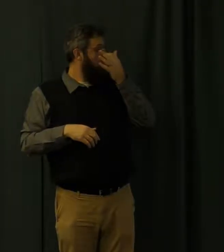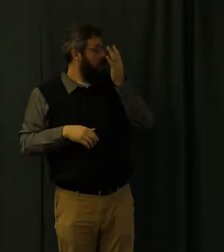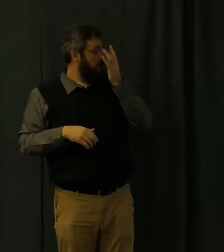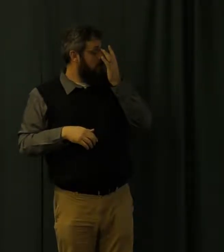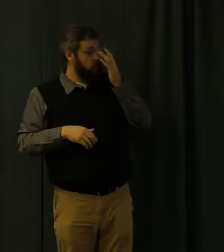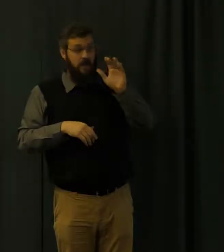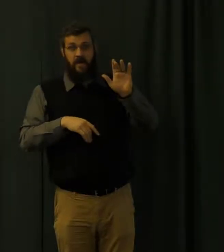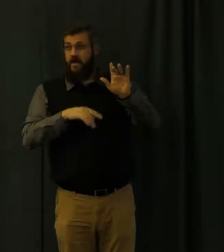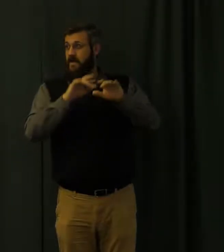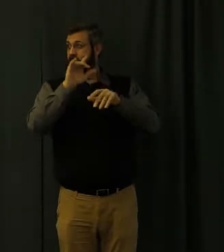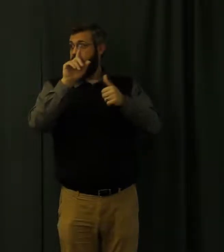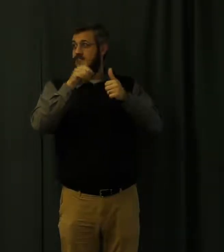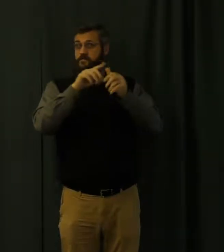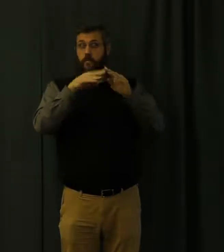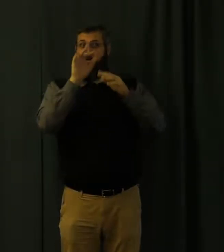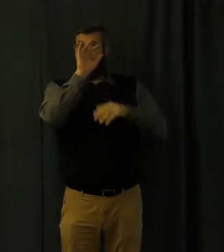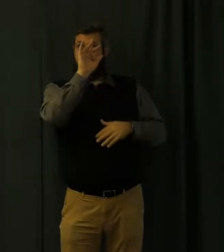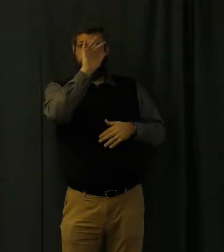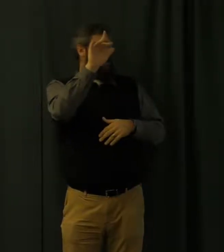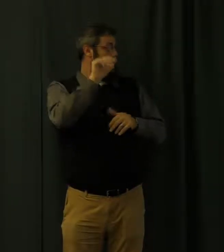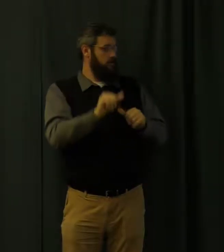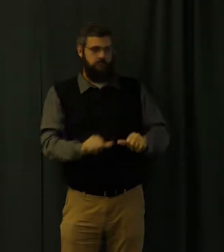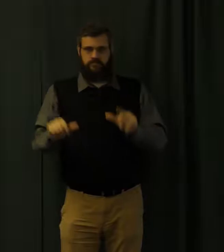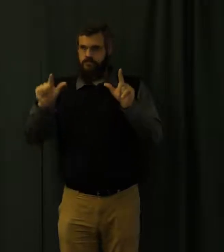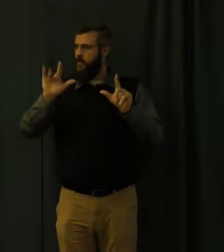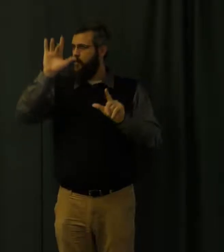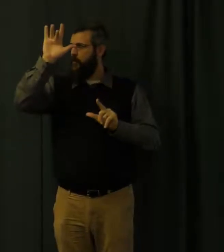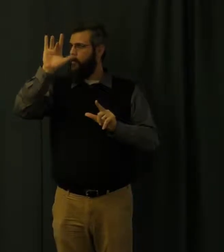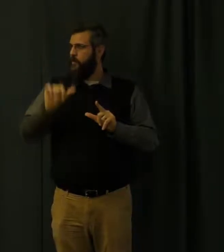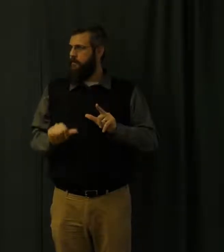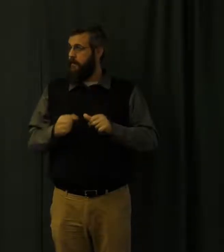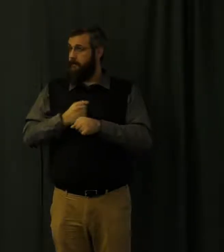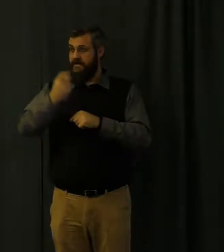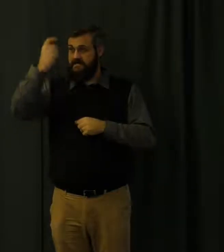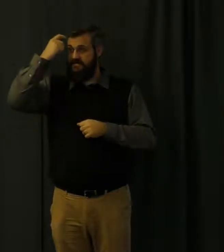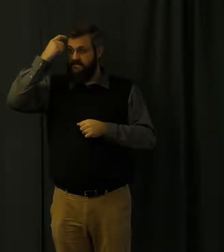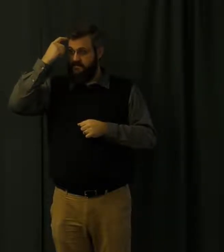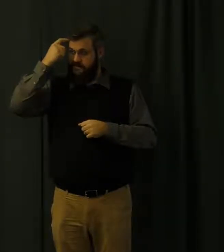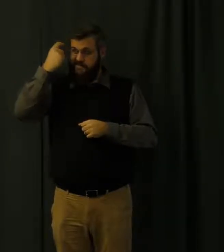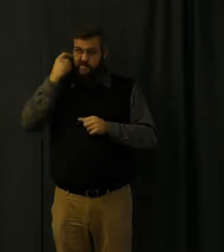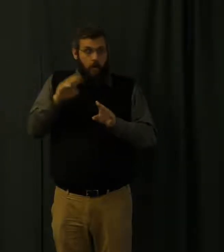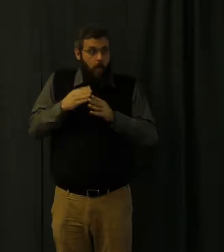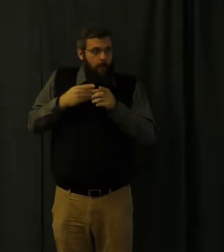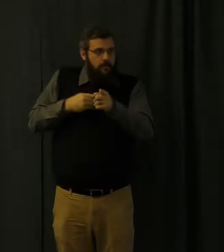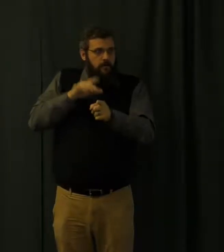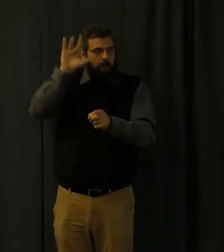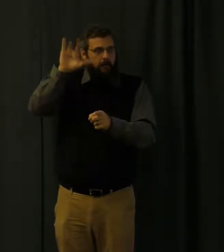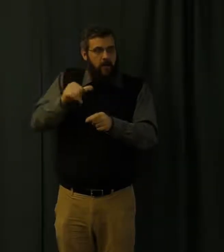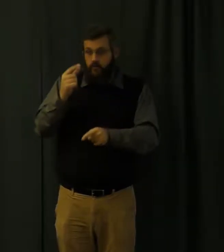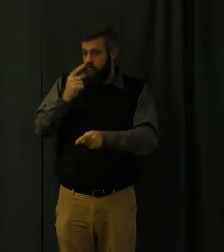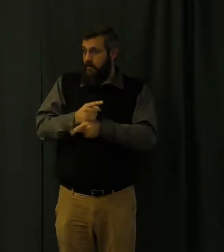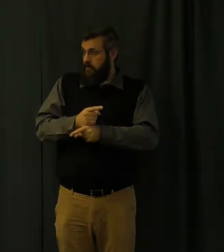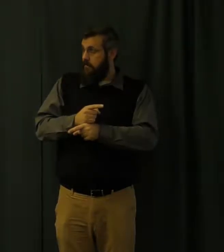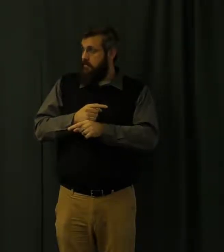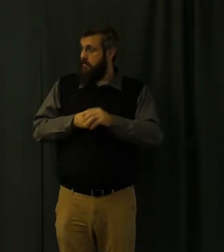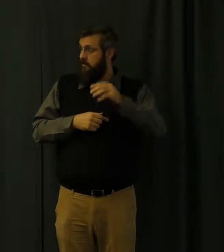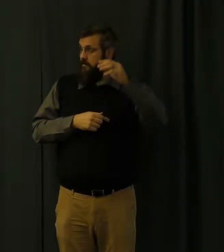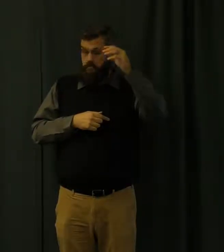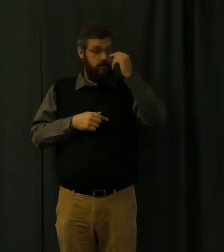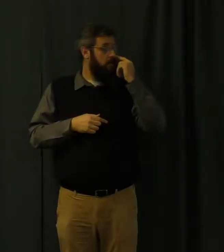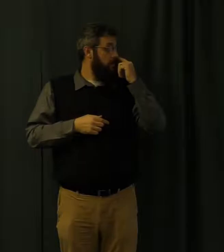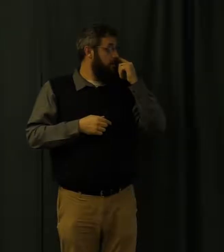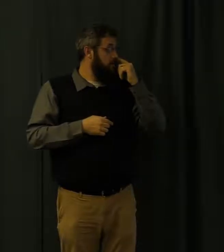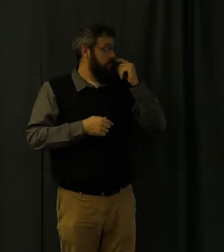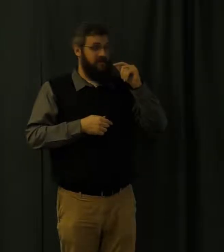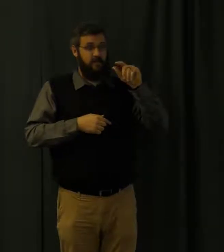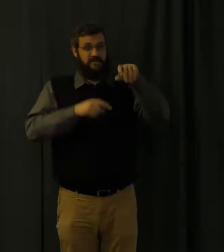me this is what it first looked like when I started. Well, that makes sense, right? Because when you start something, it's blank. So now, that